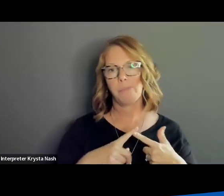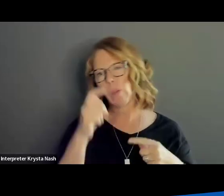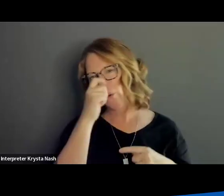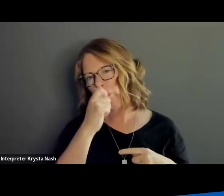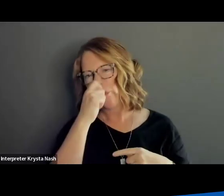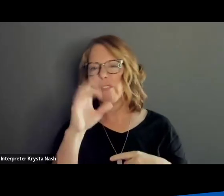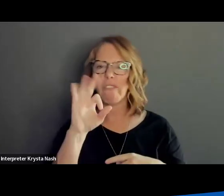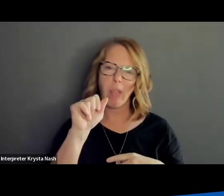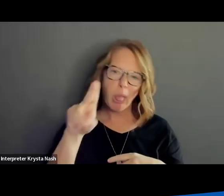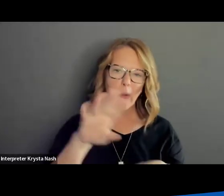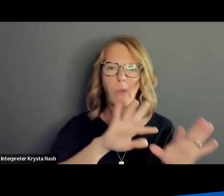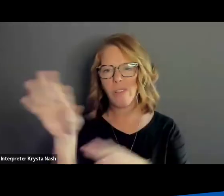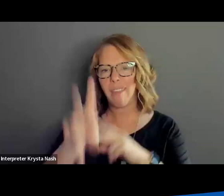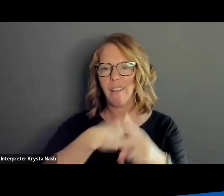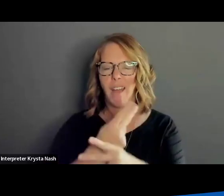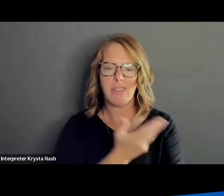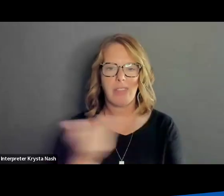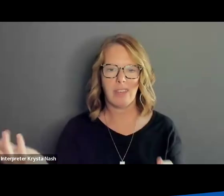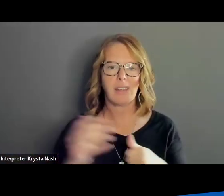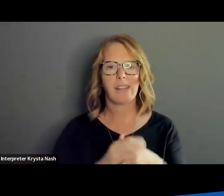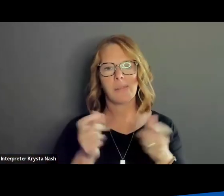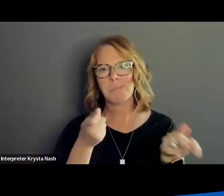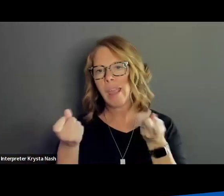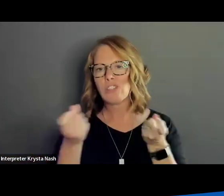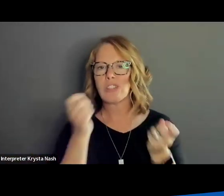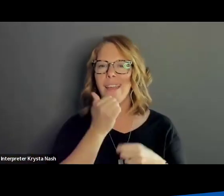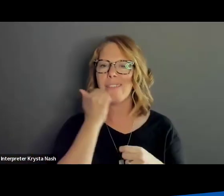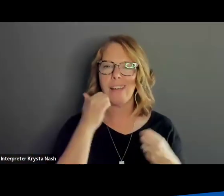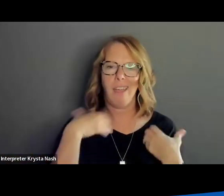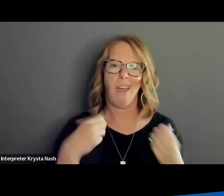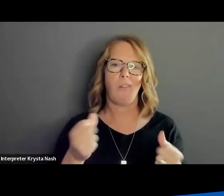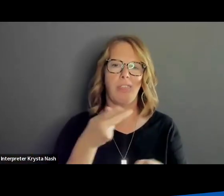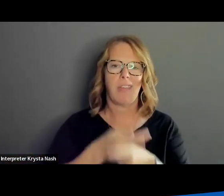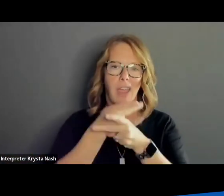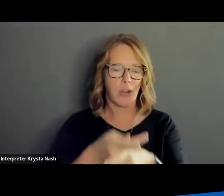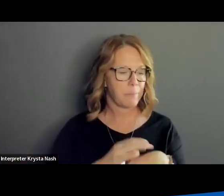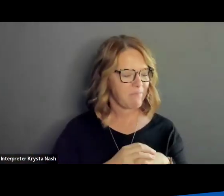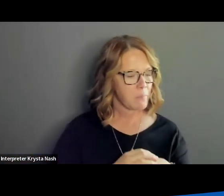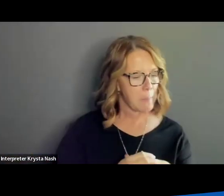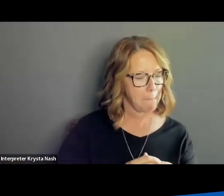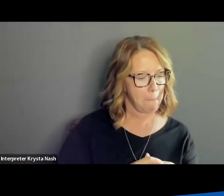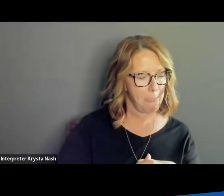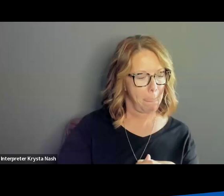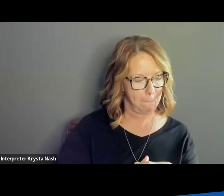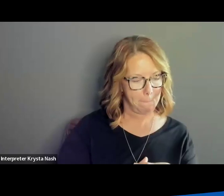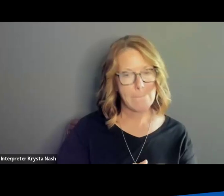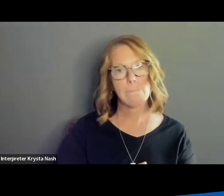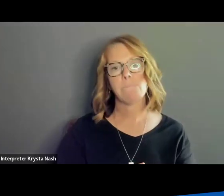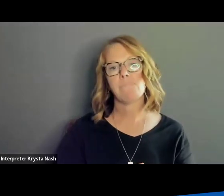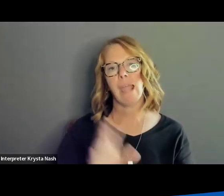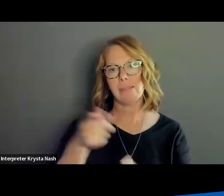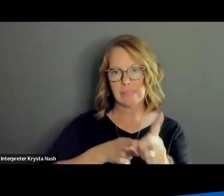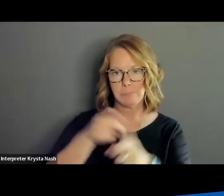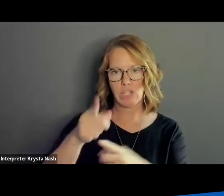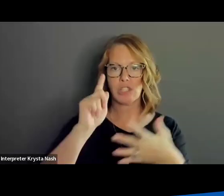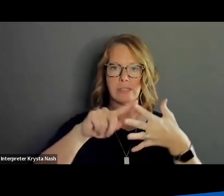they get a flu, they're managing the everyday health care that anybody would have. And then they have specialists in